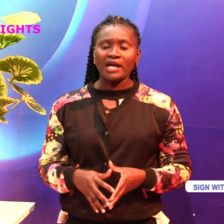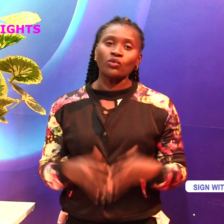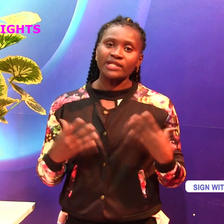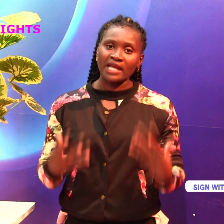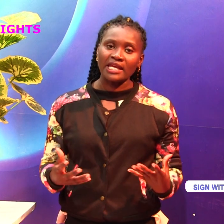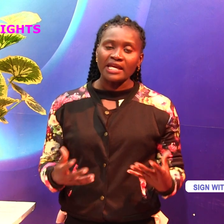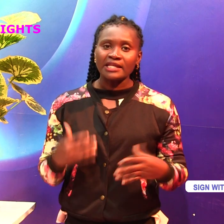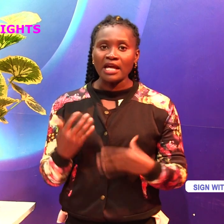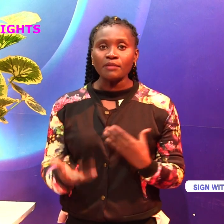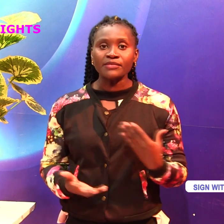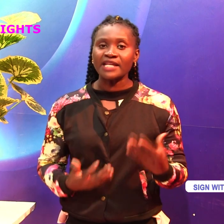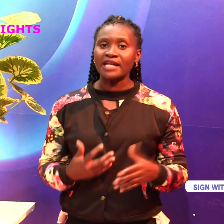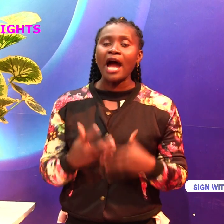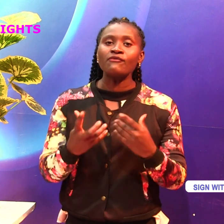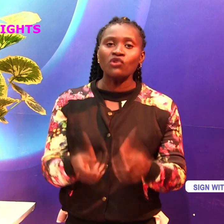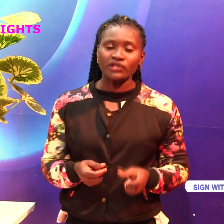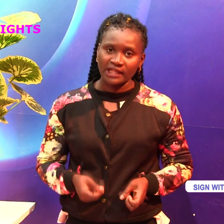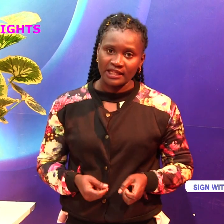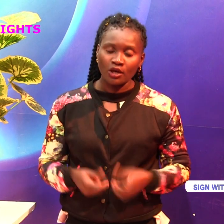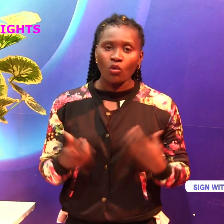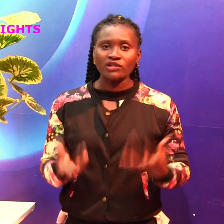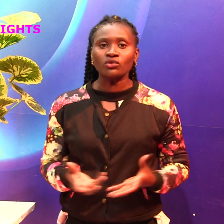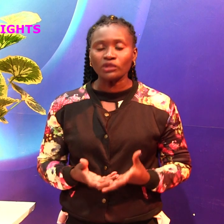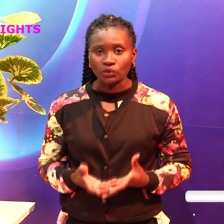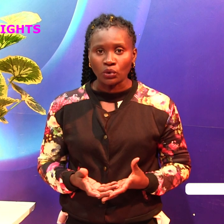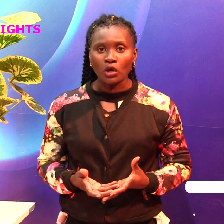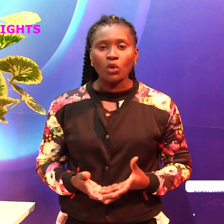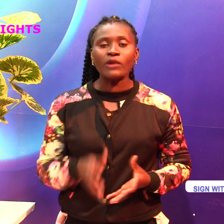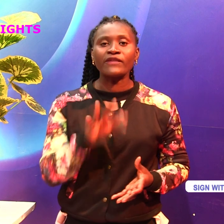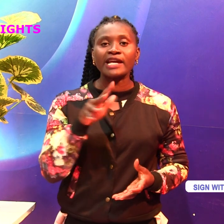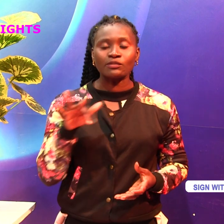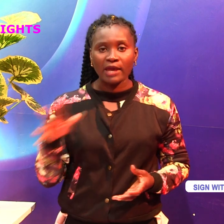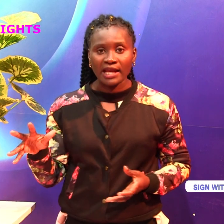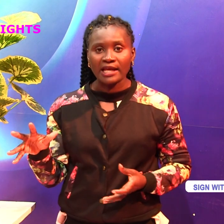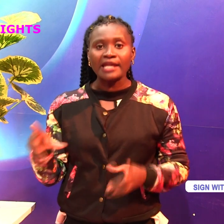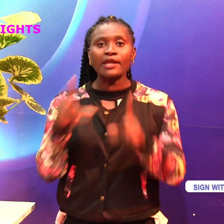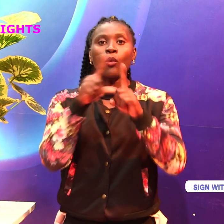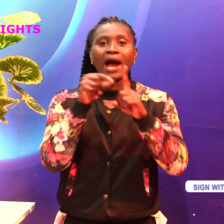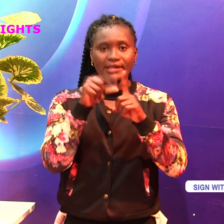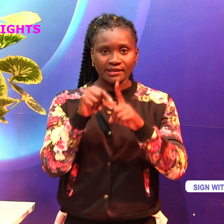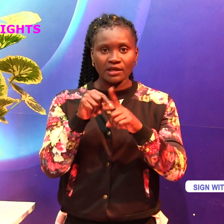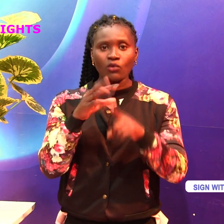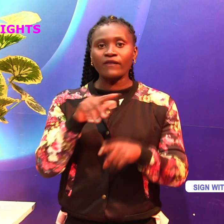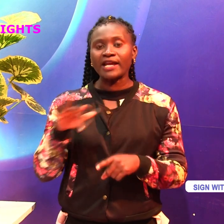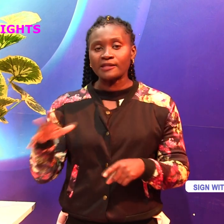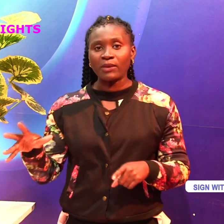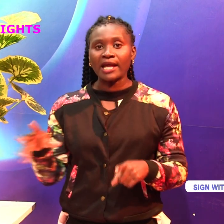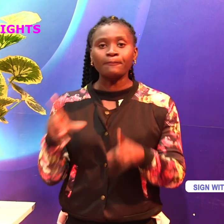we said names that have no sign, what do? We fingerspell the words. We fingerspell